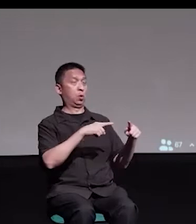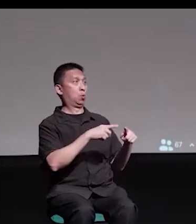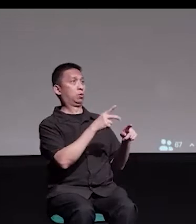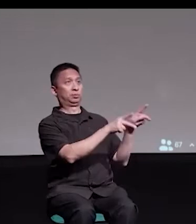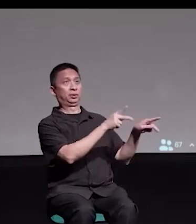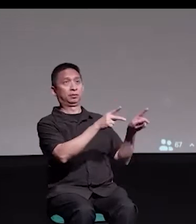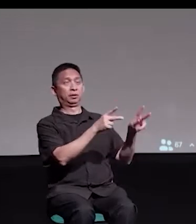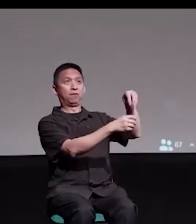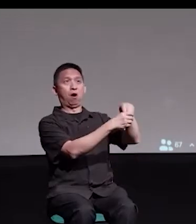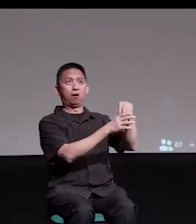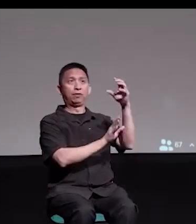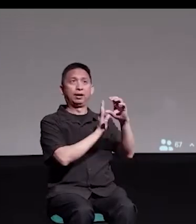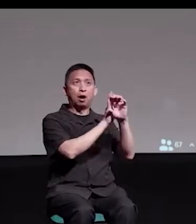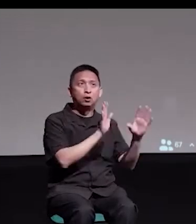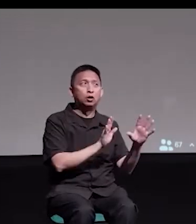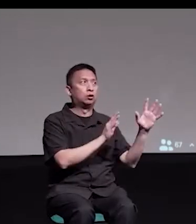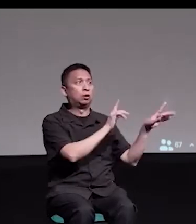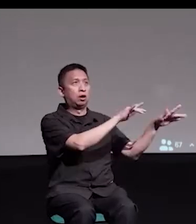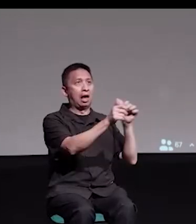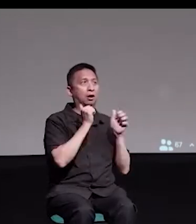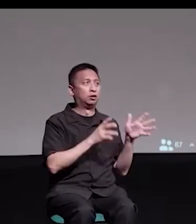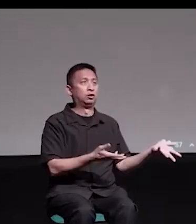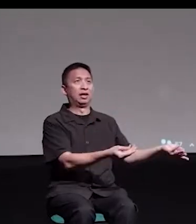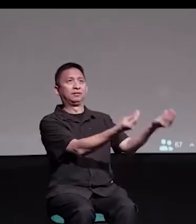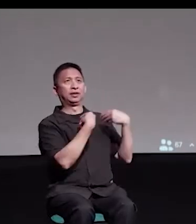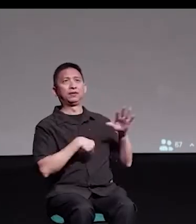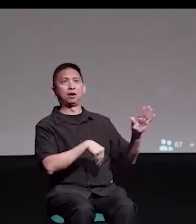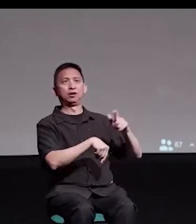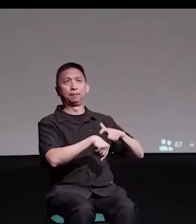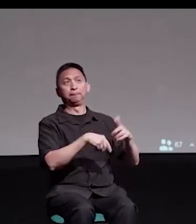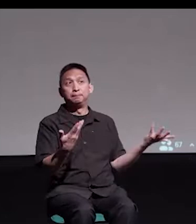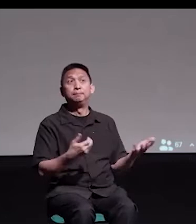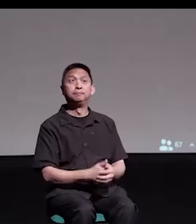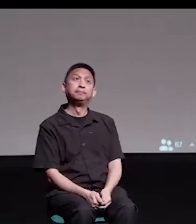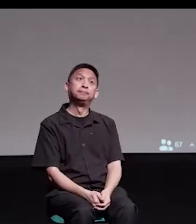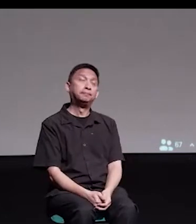and time on this film. So.